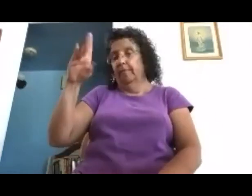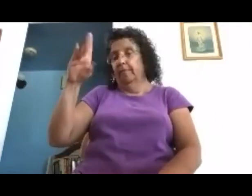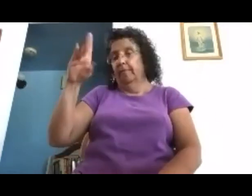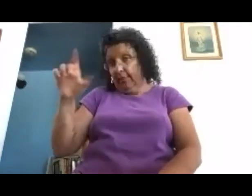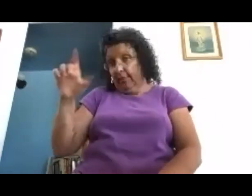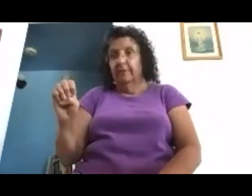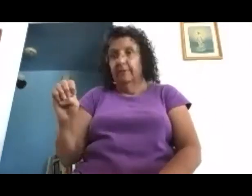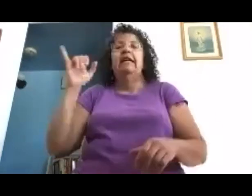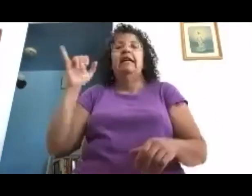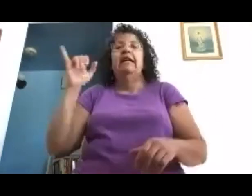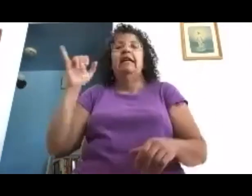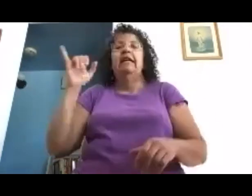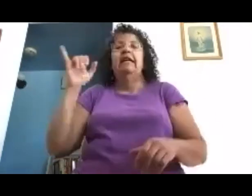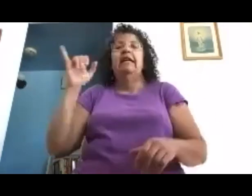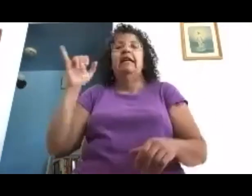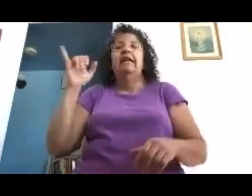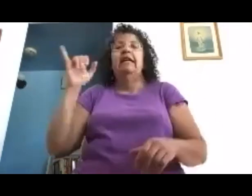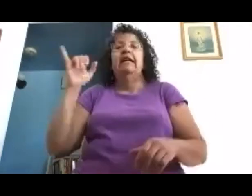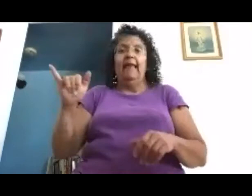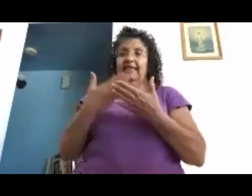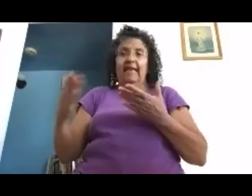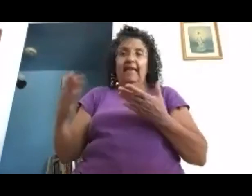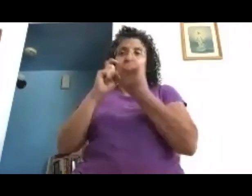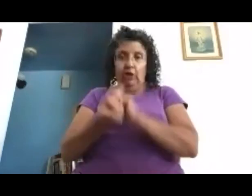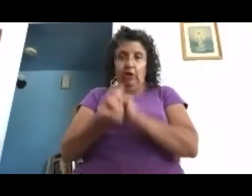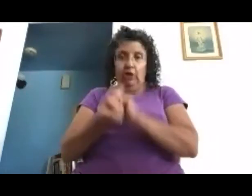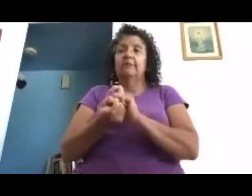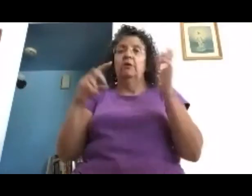change on purpose. So in this case,